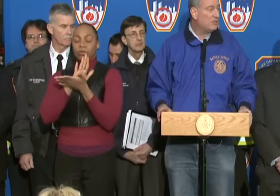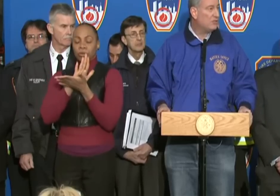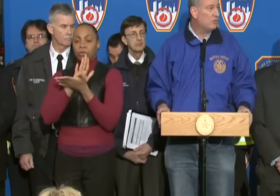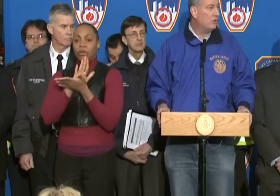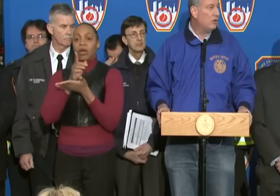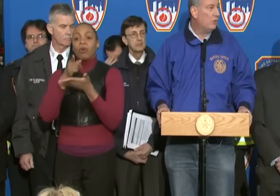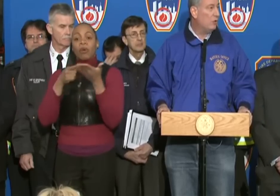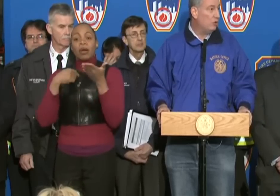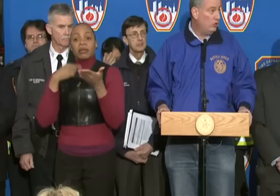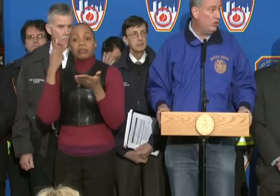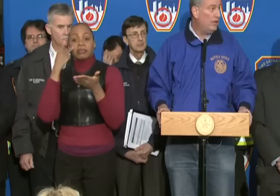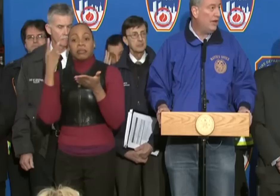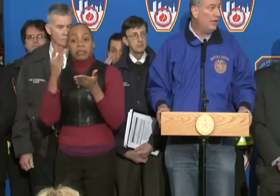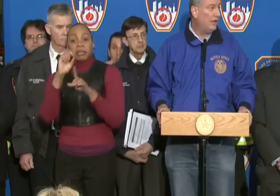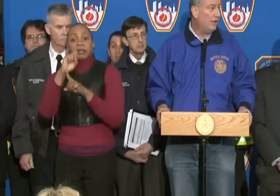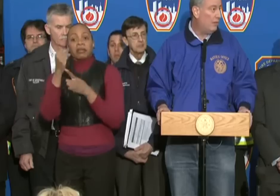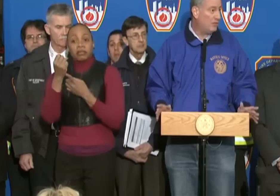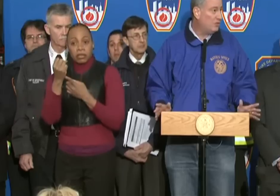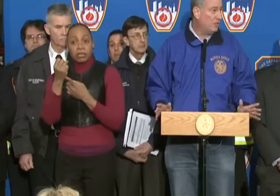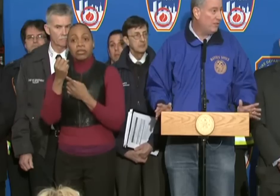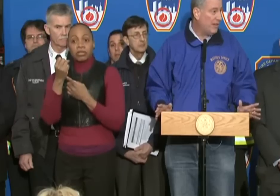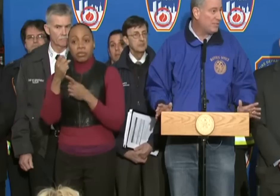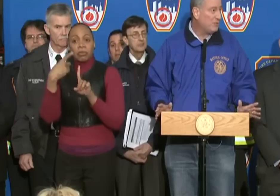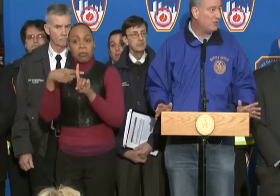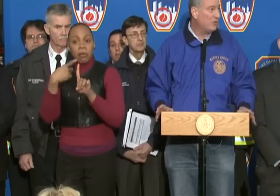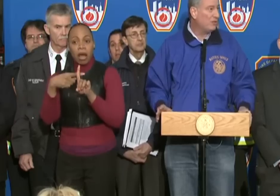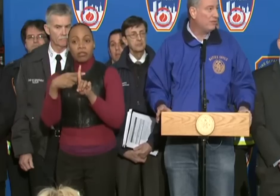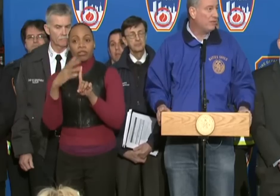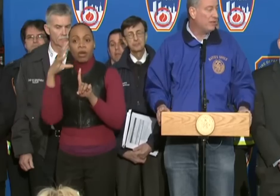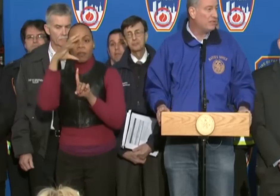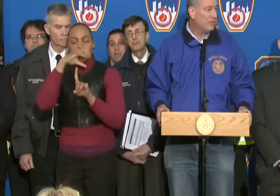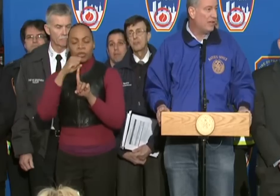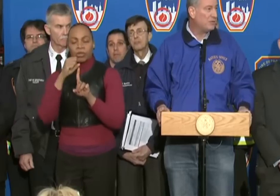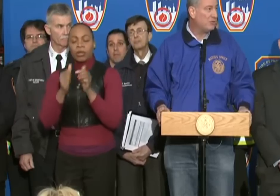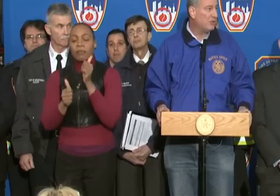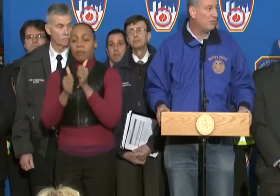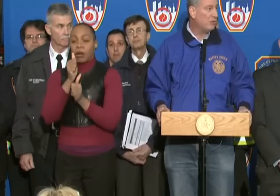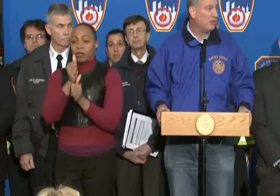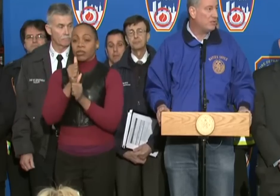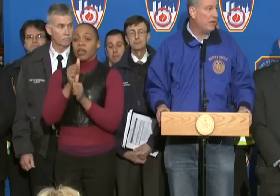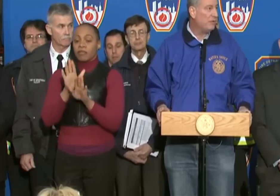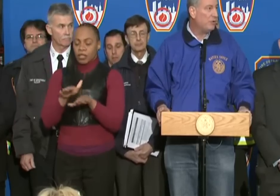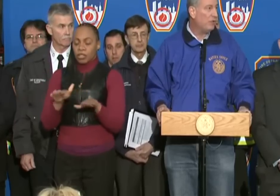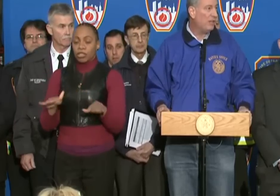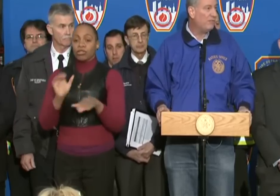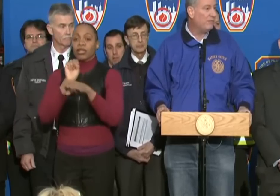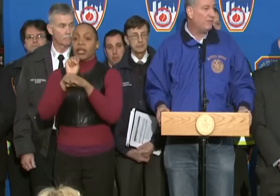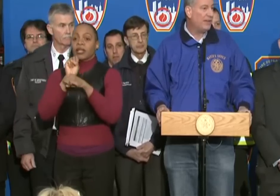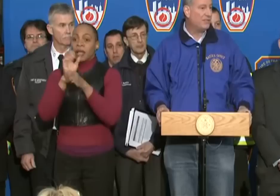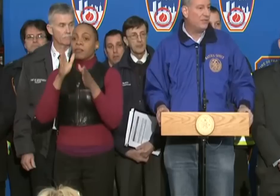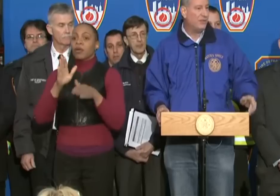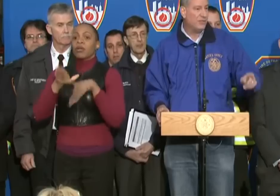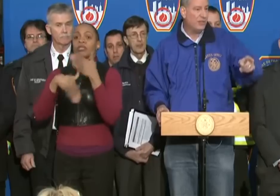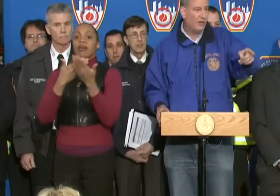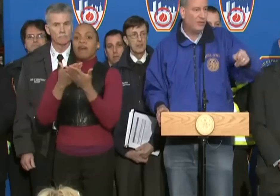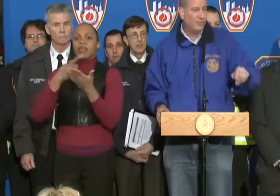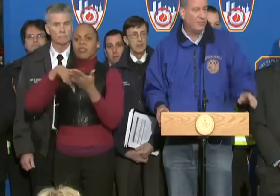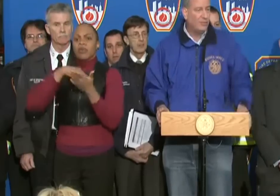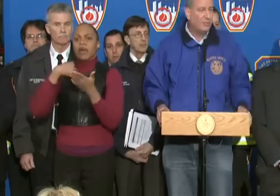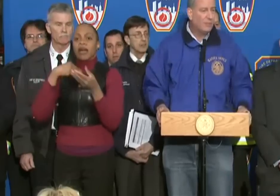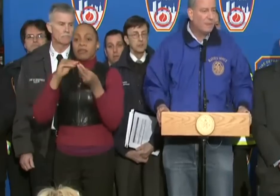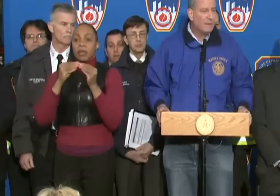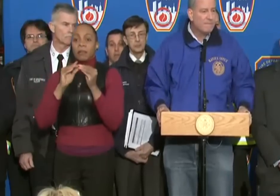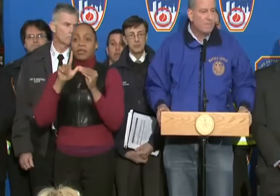see, conditions were good, and that I'm assuming the vast majority of kids and the vast majority of employees made it, but we'll have facts and figures later